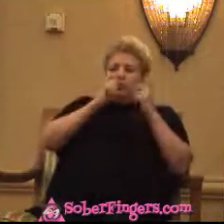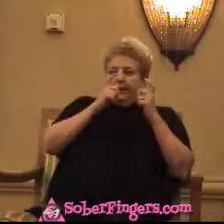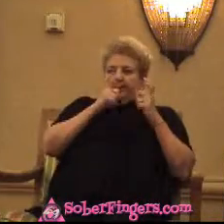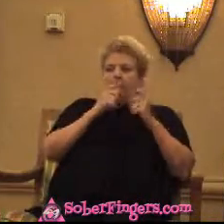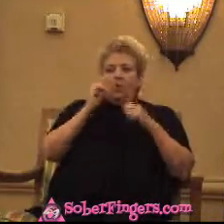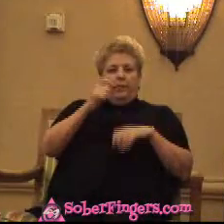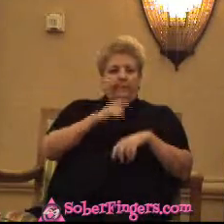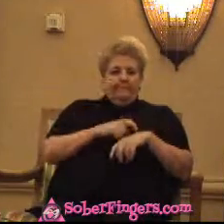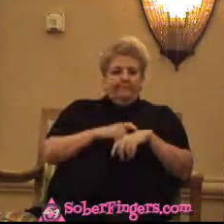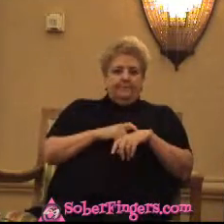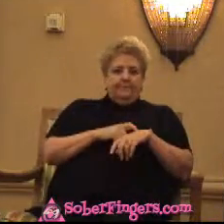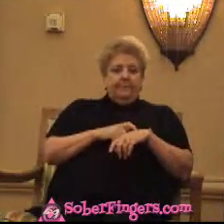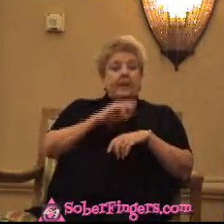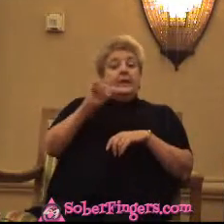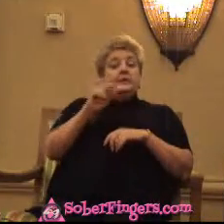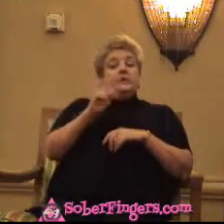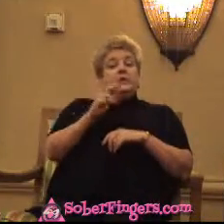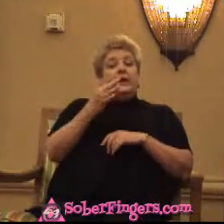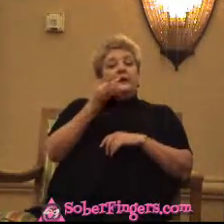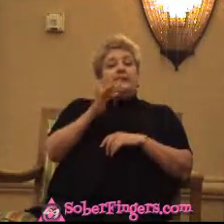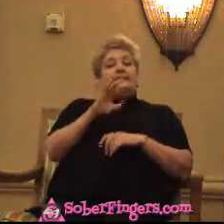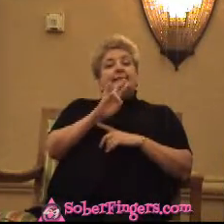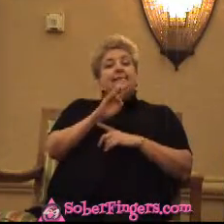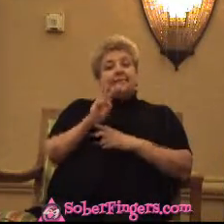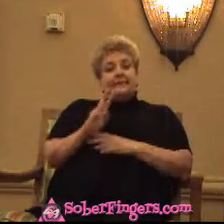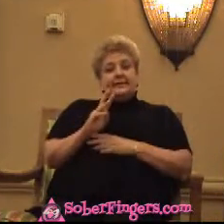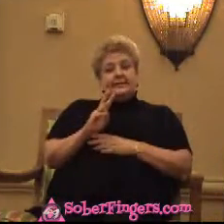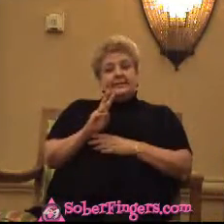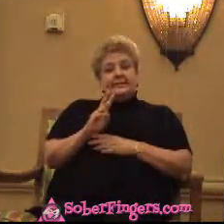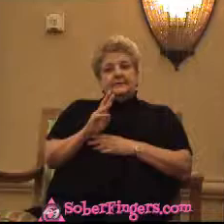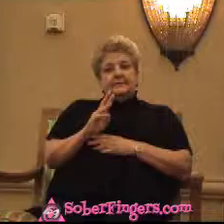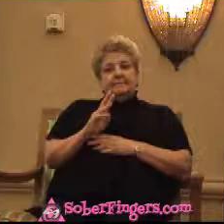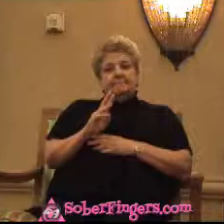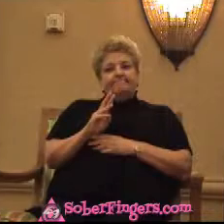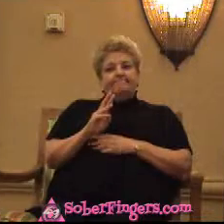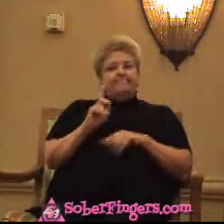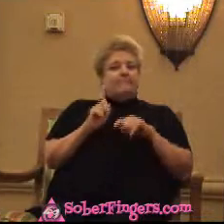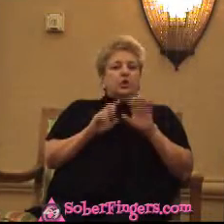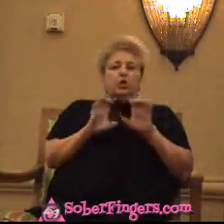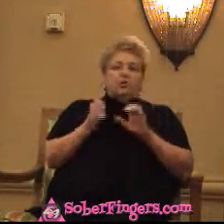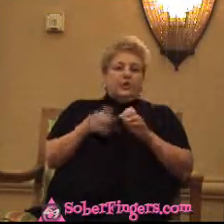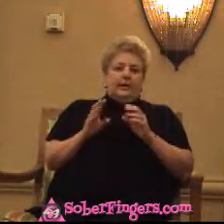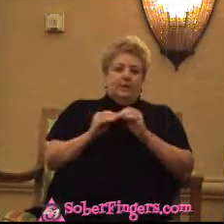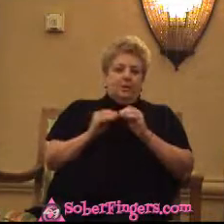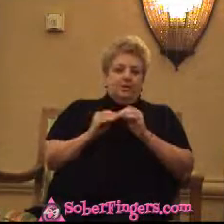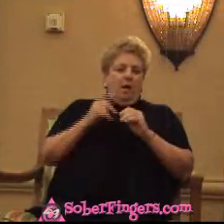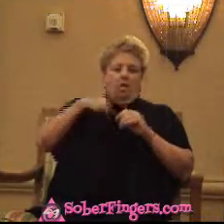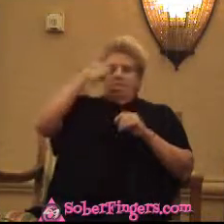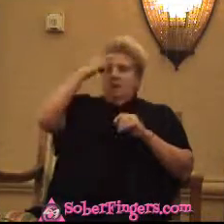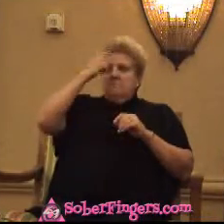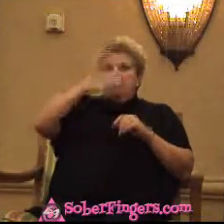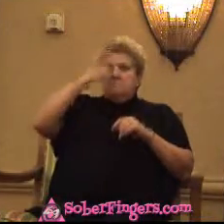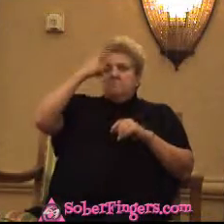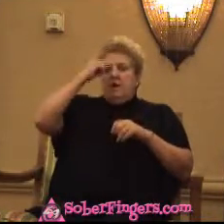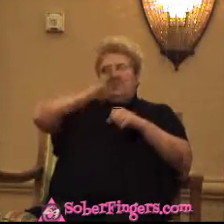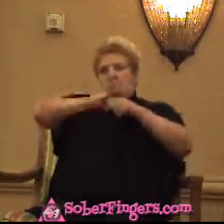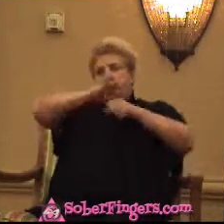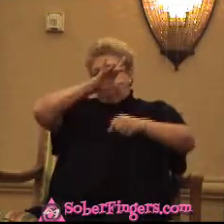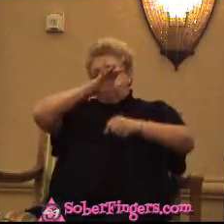In January of 1976, I just couldn't take it anymore, and I knew my head was going to blow off, so I went out and I drank. I went